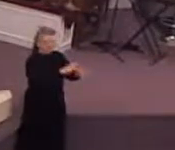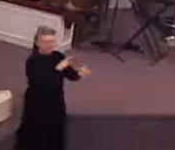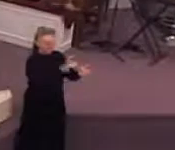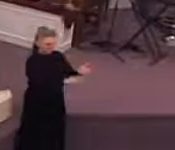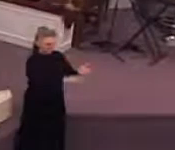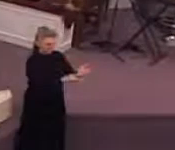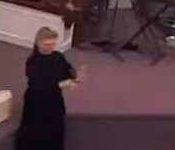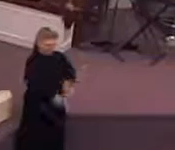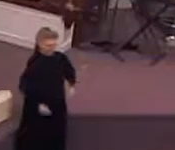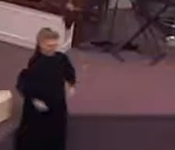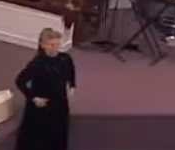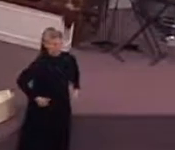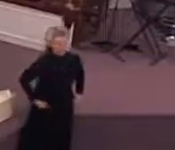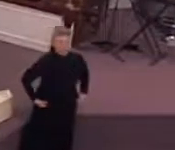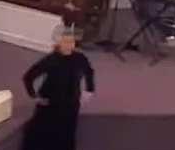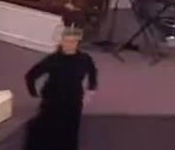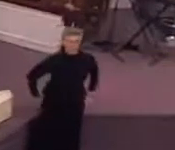somewhere.